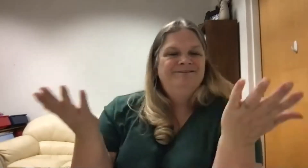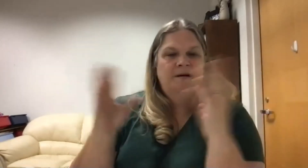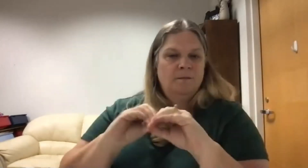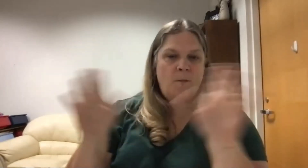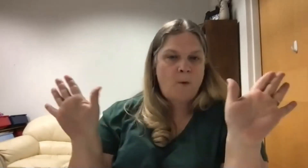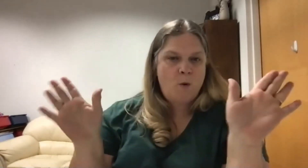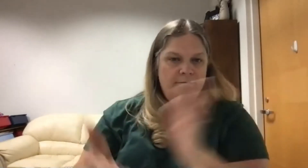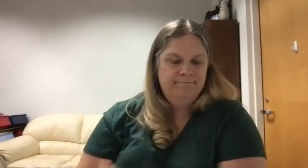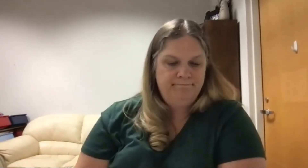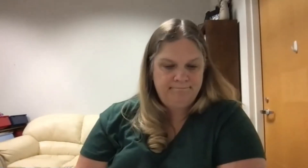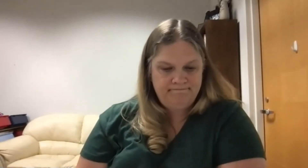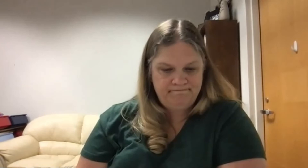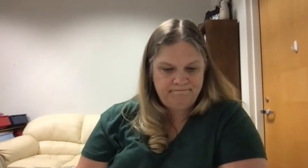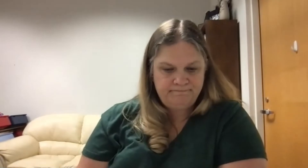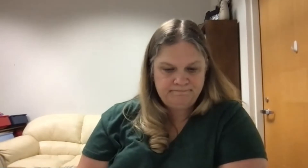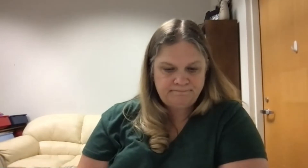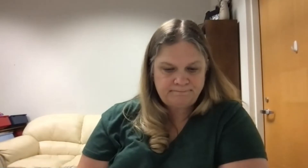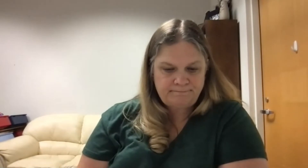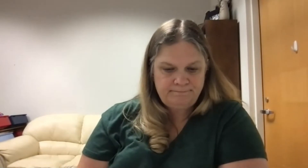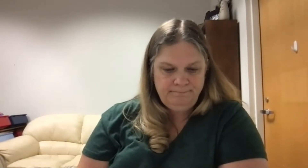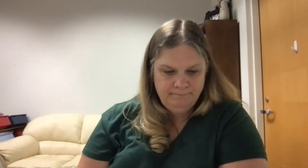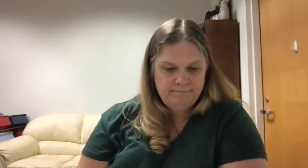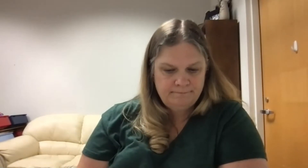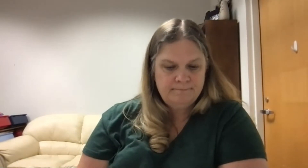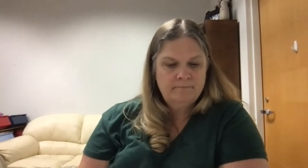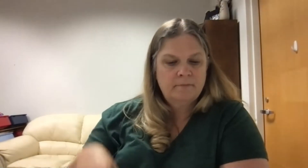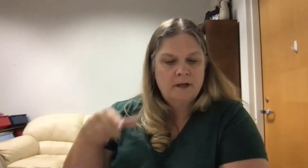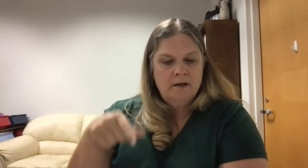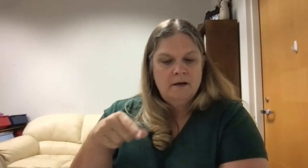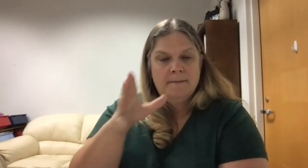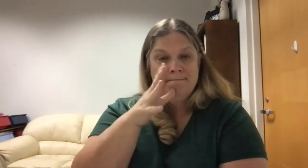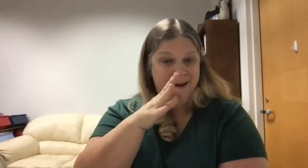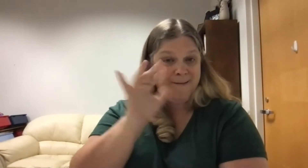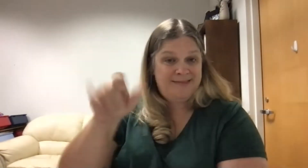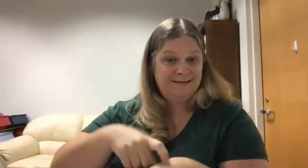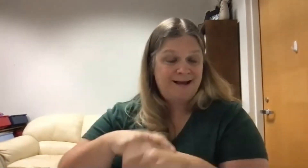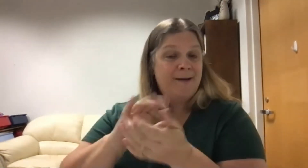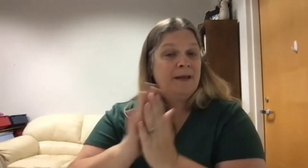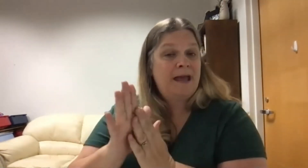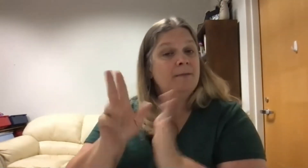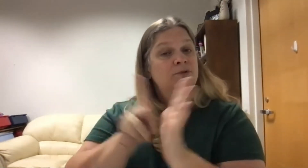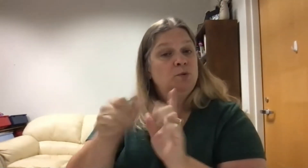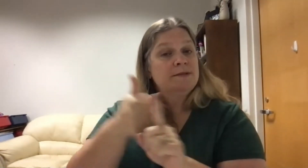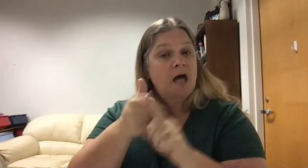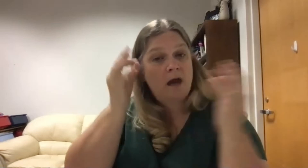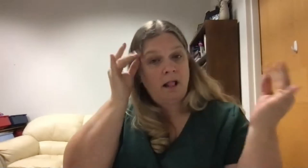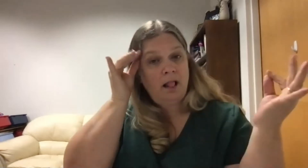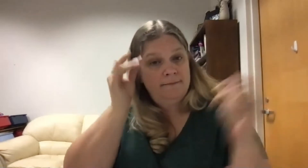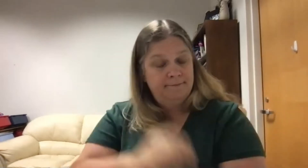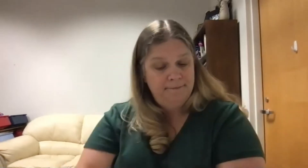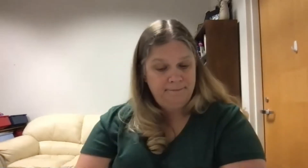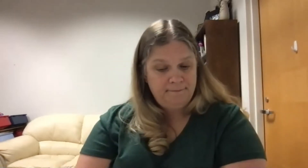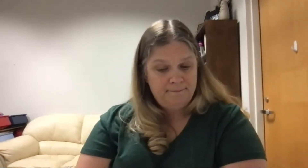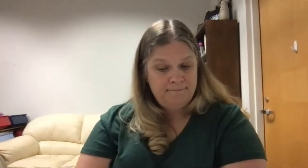accessibility that was available at the Cathedral of Hope, and that was not going to be in place anymore. The mother at that